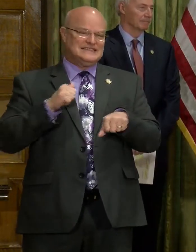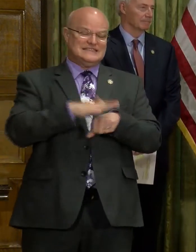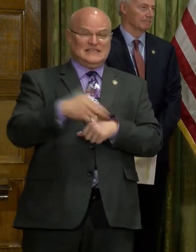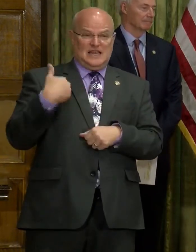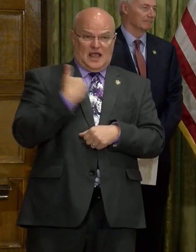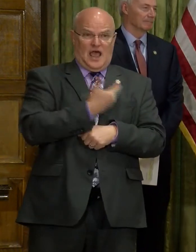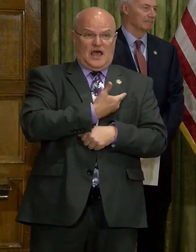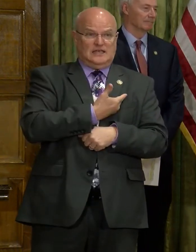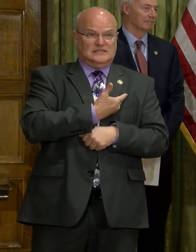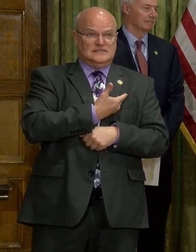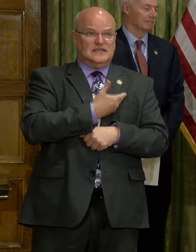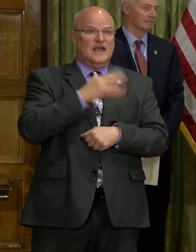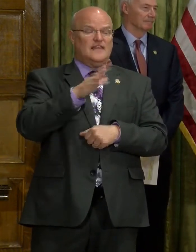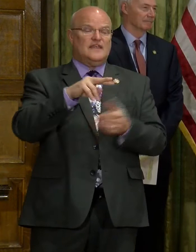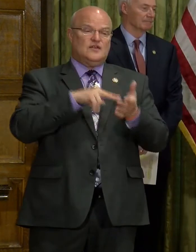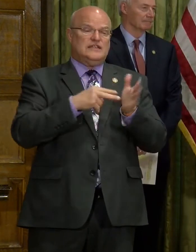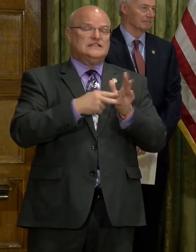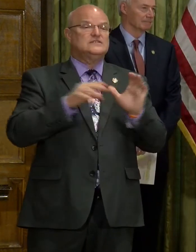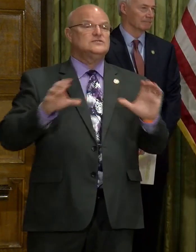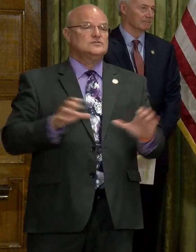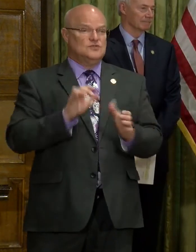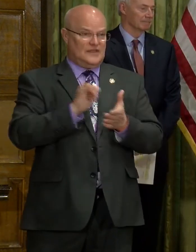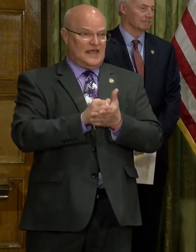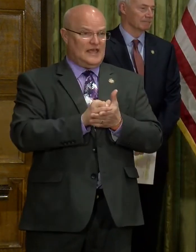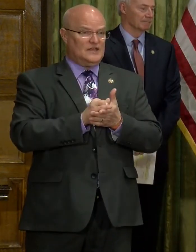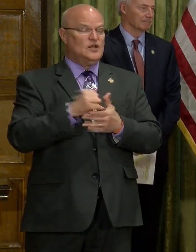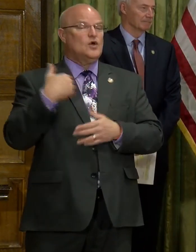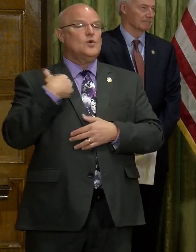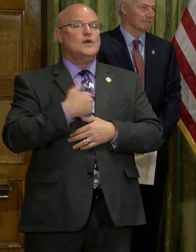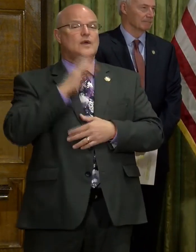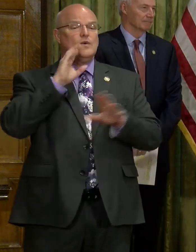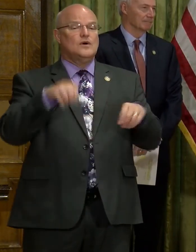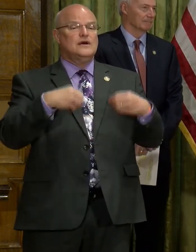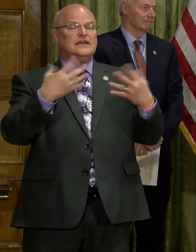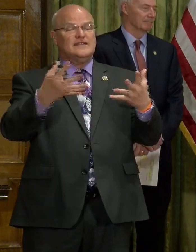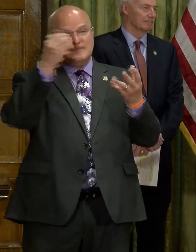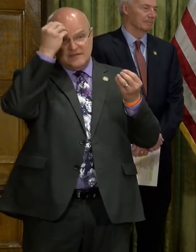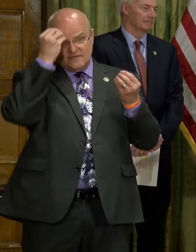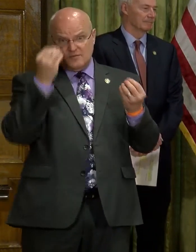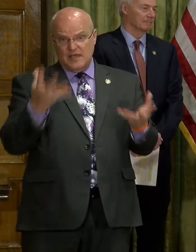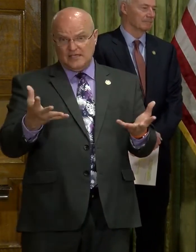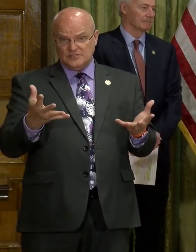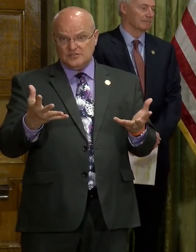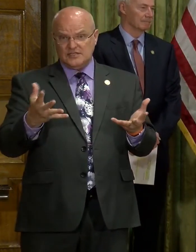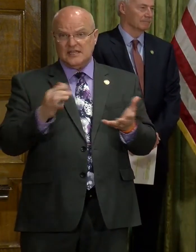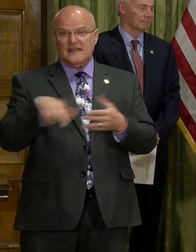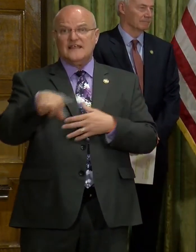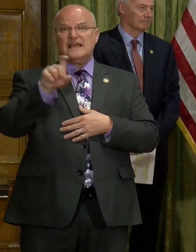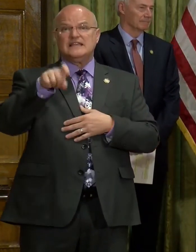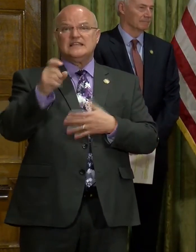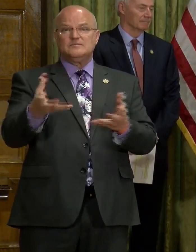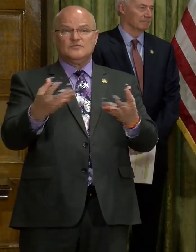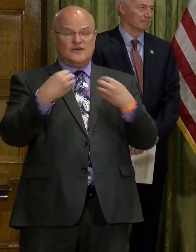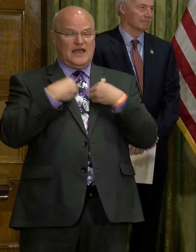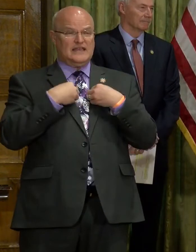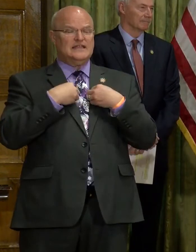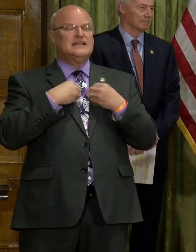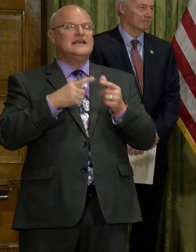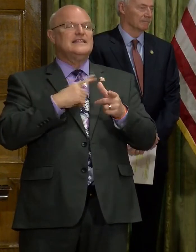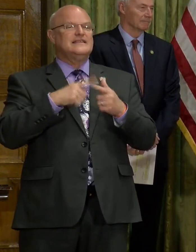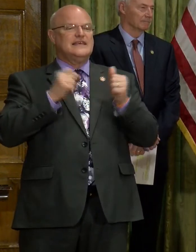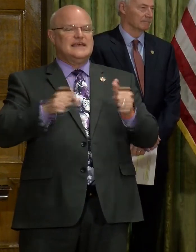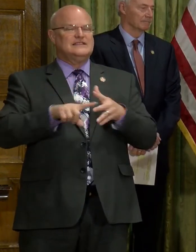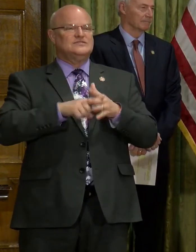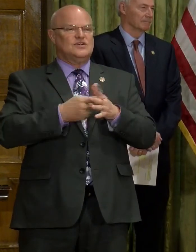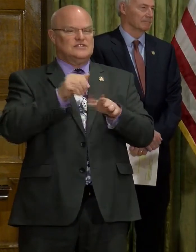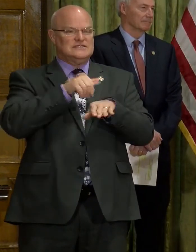to us their intention to do so. We will give them the information that they need to provide so that they can